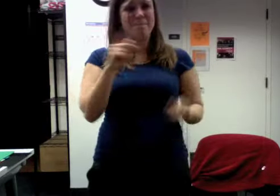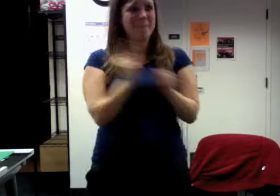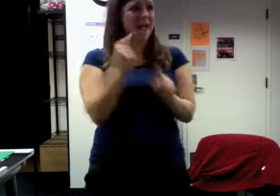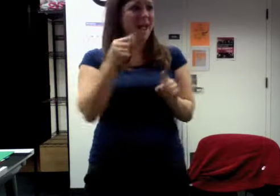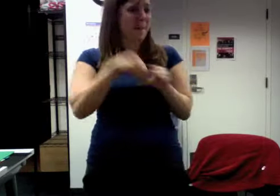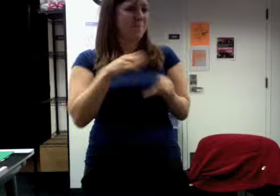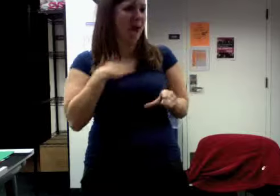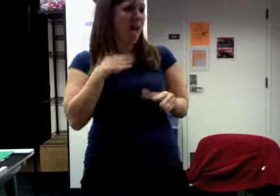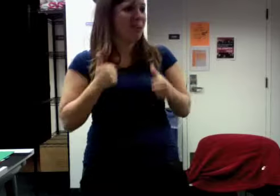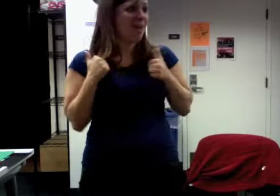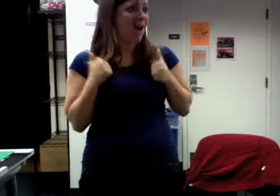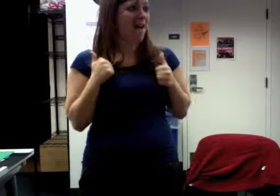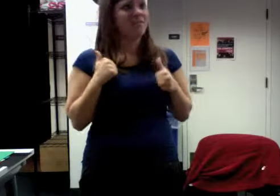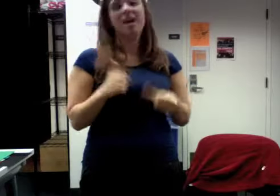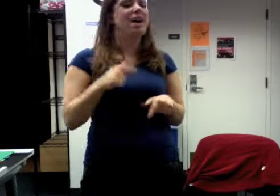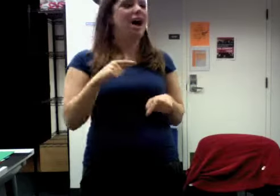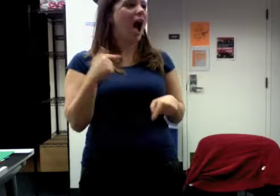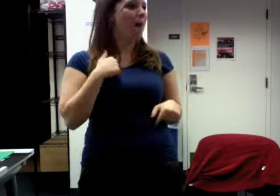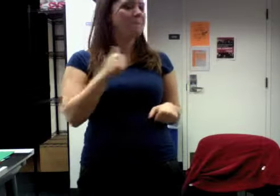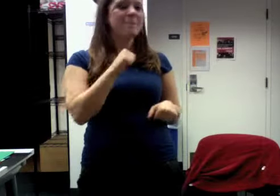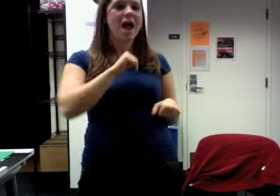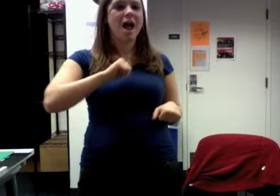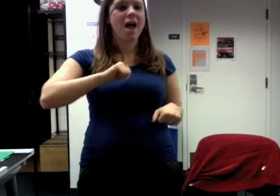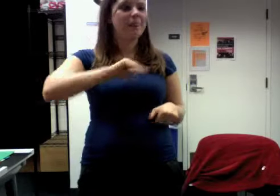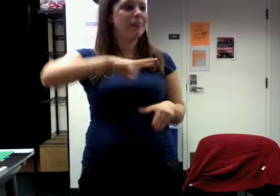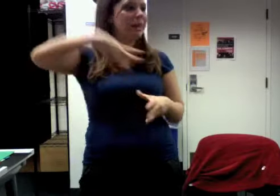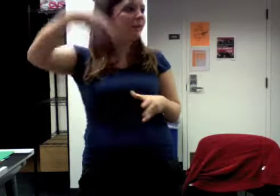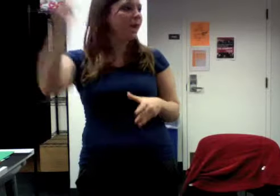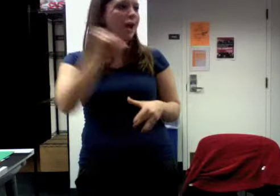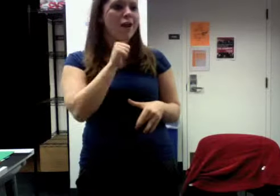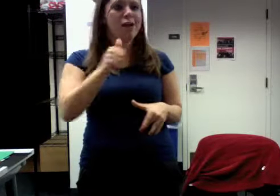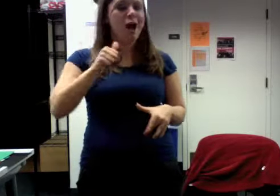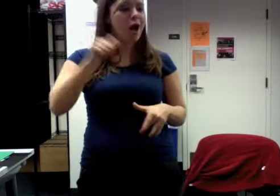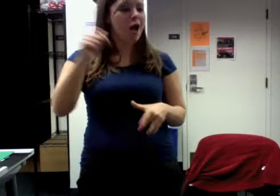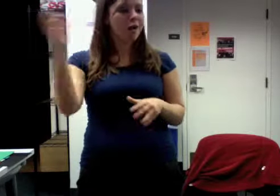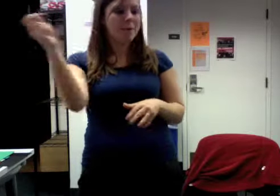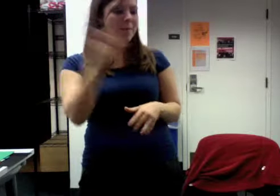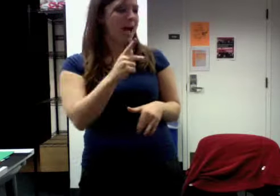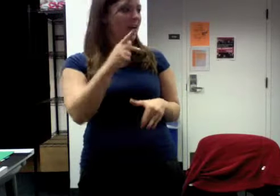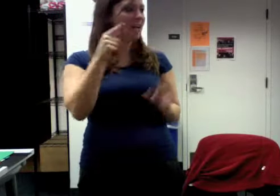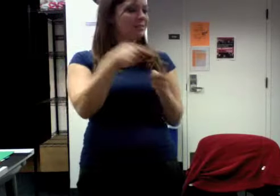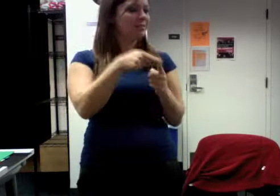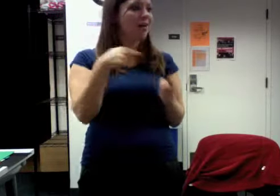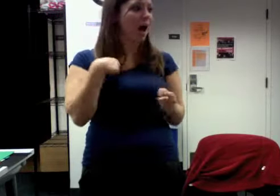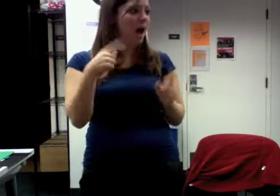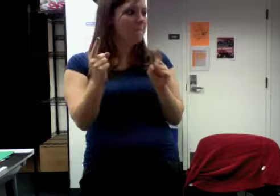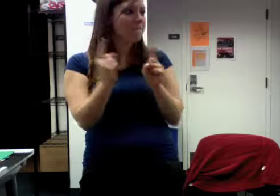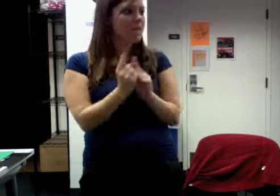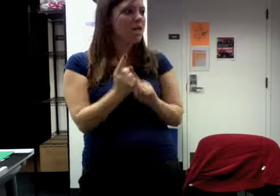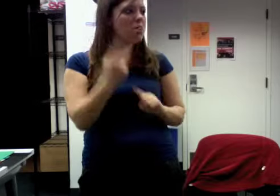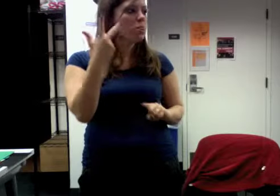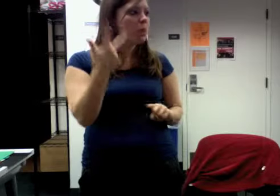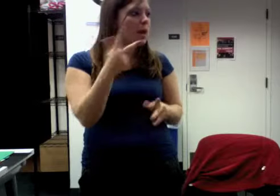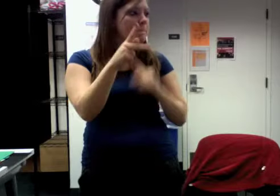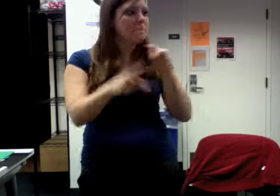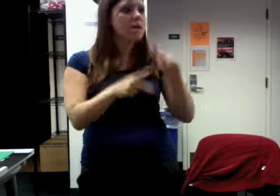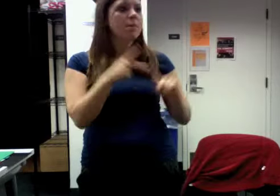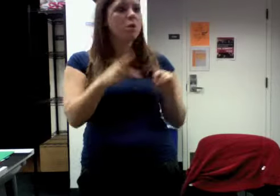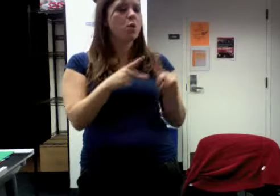course, now they really fall to crying because the girl has lost her sweetheart. But he goes off, and on his way, sort of shaking his head, he comes